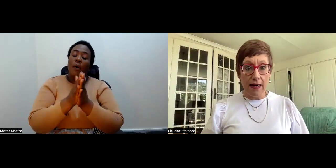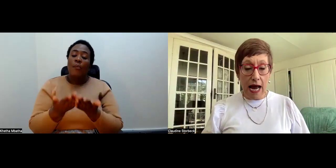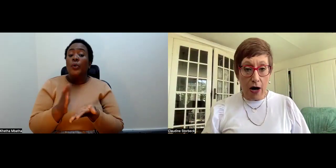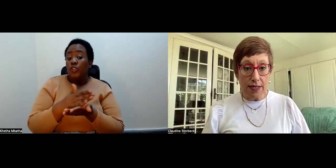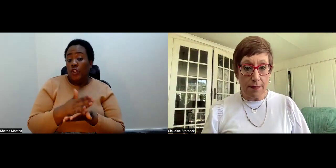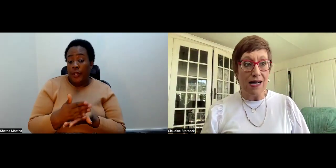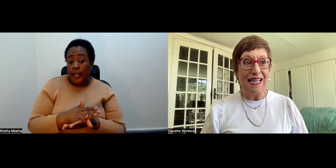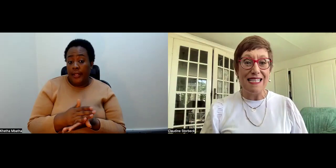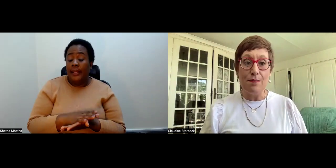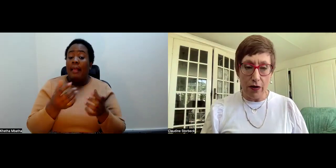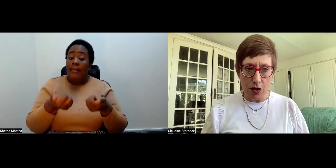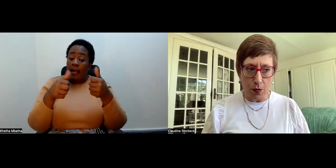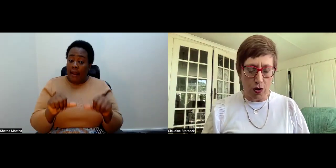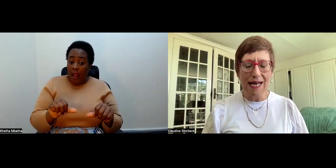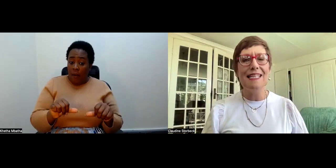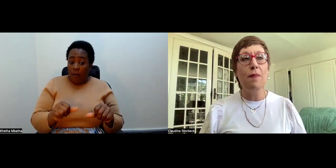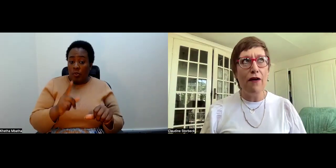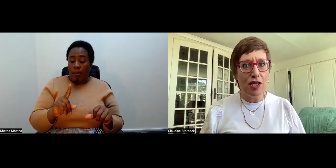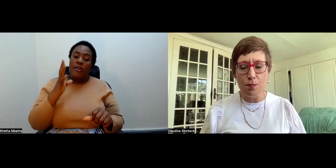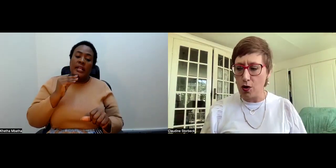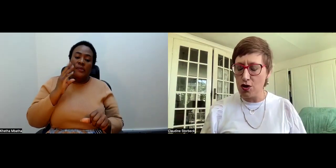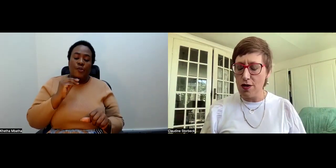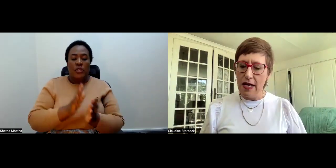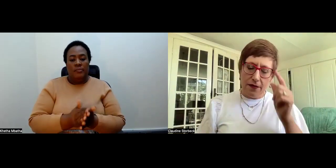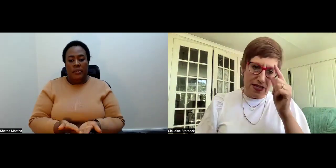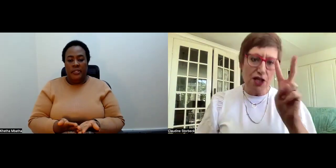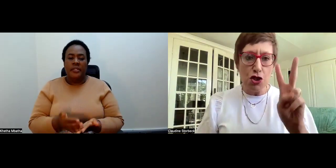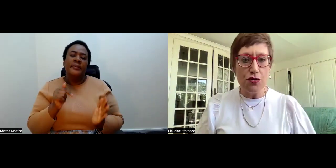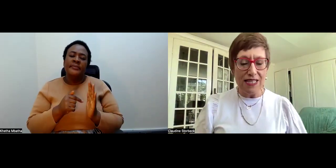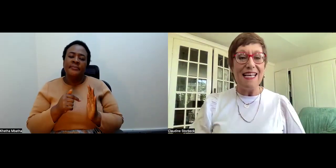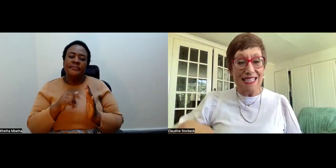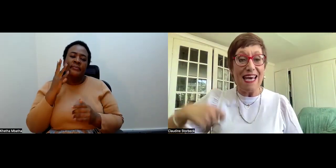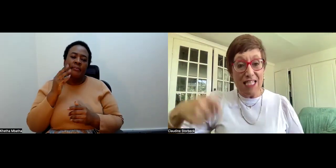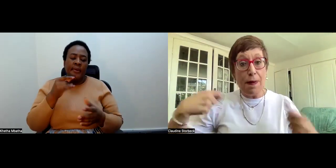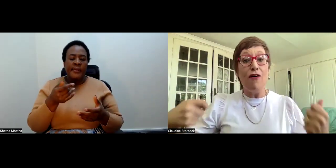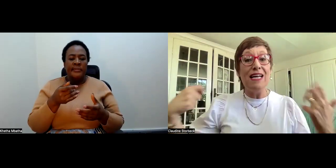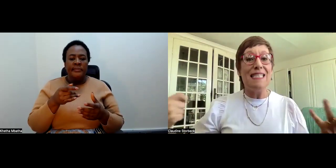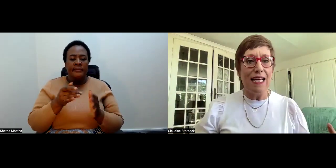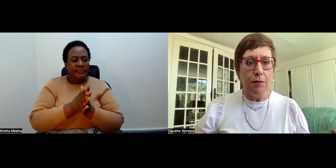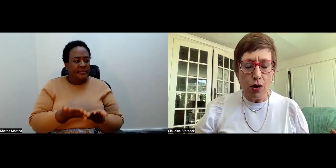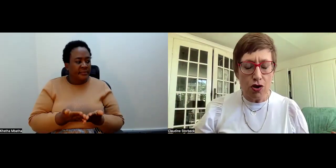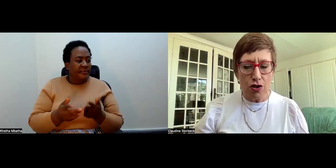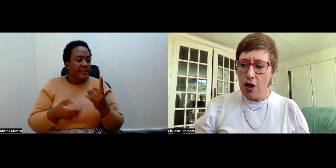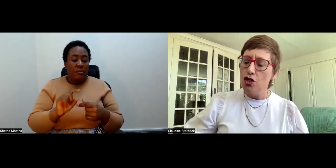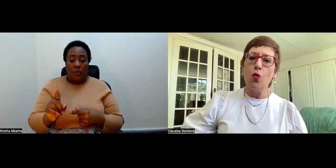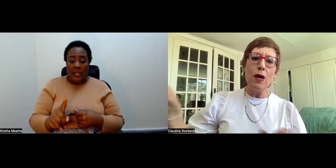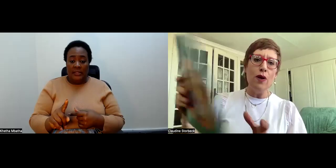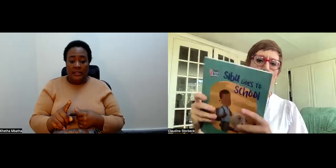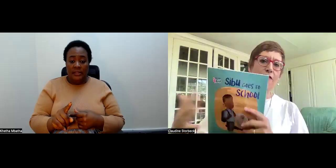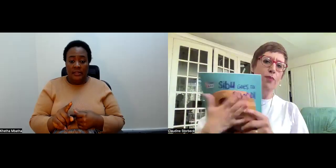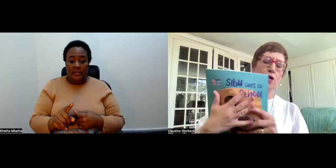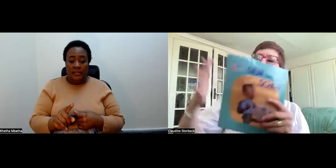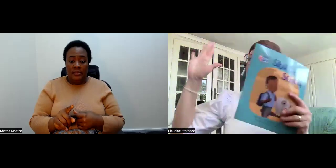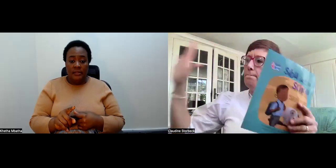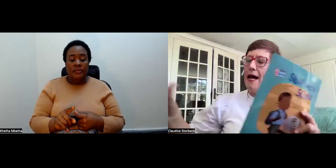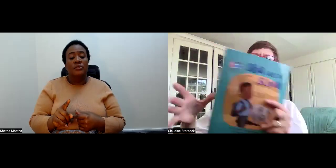And then now it's about experience books. Now, experience books, there's actually two things. It's experiencing books. So we want